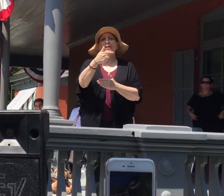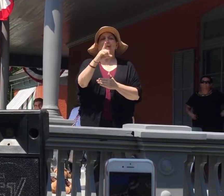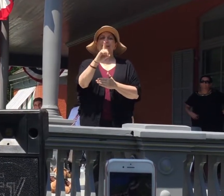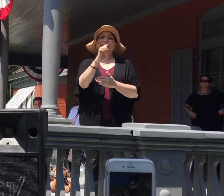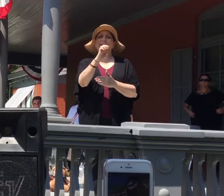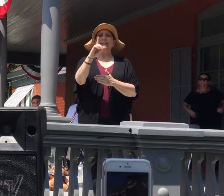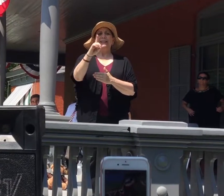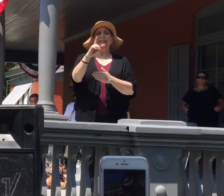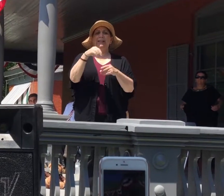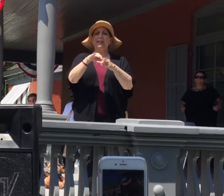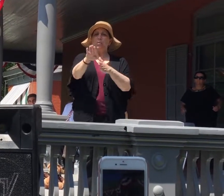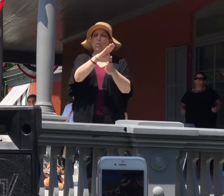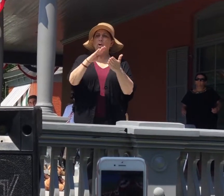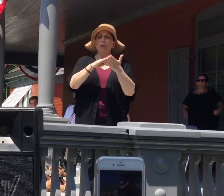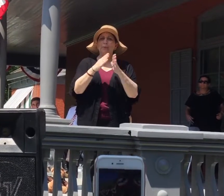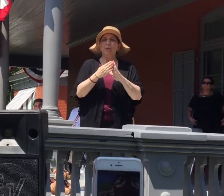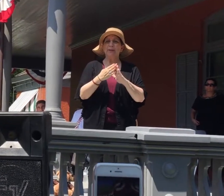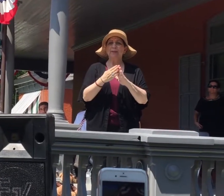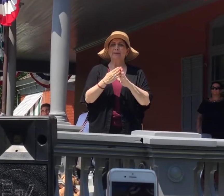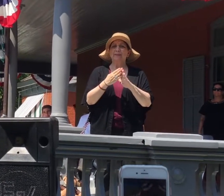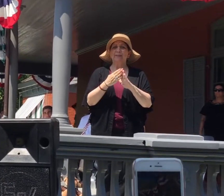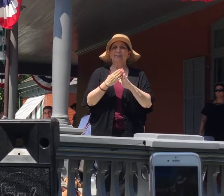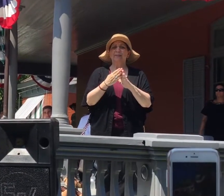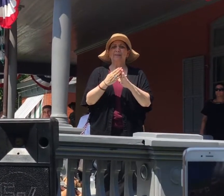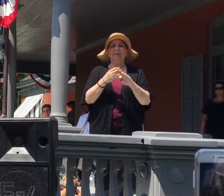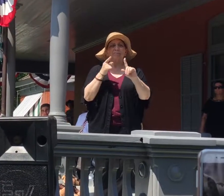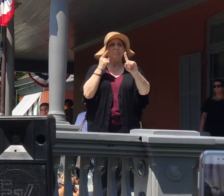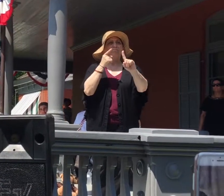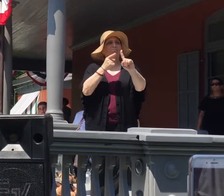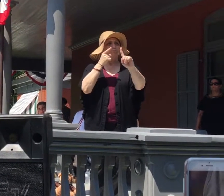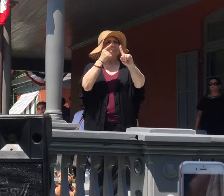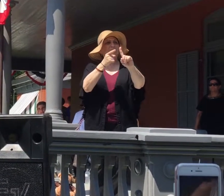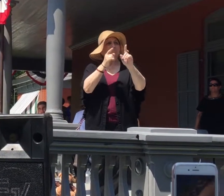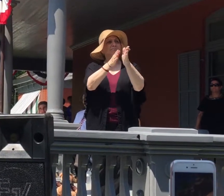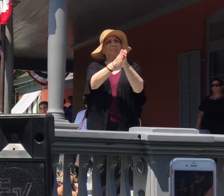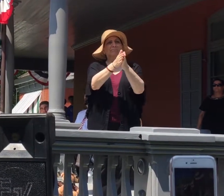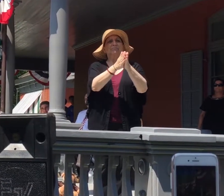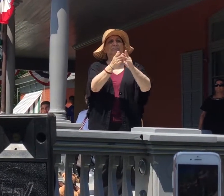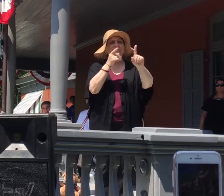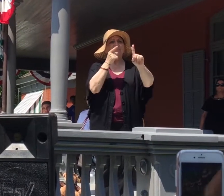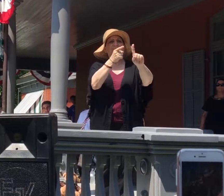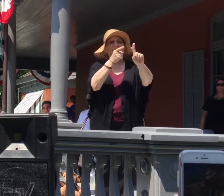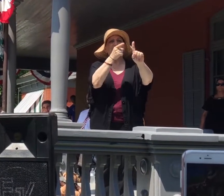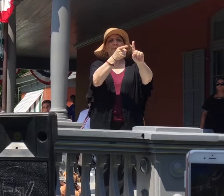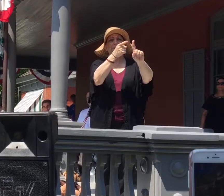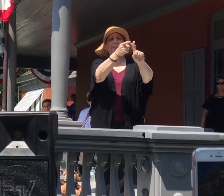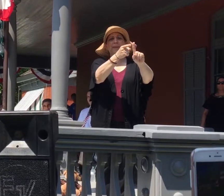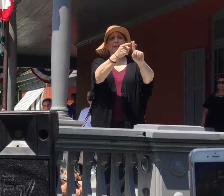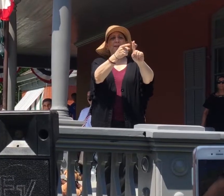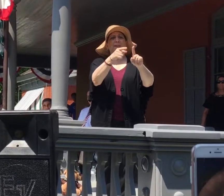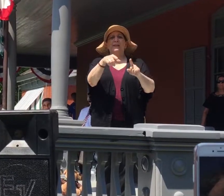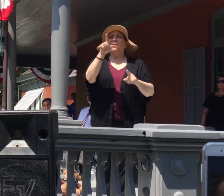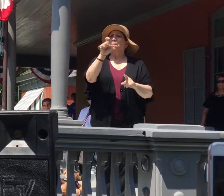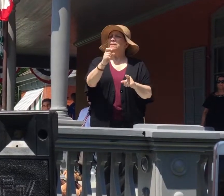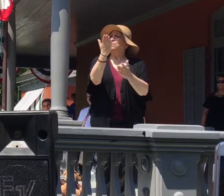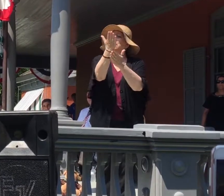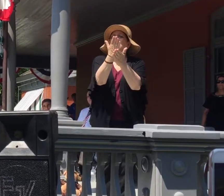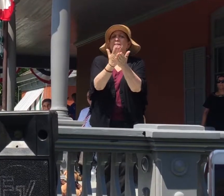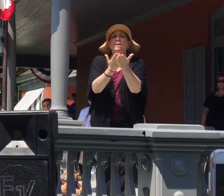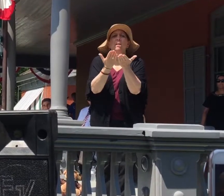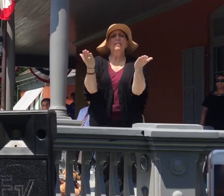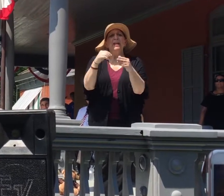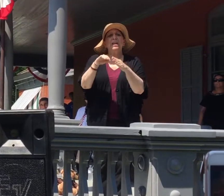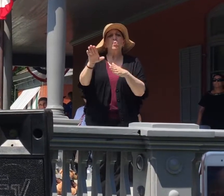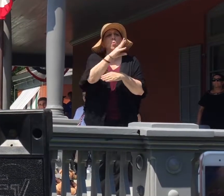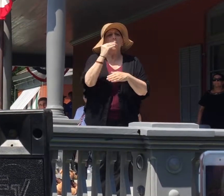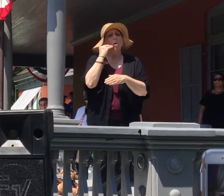task in your community, the end of which you'll pursue with dogged determination. There's got to be some